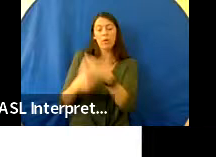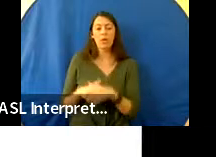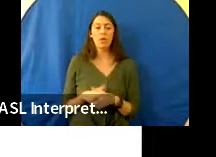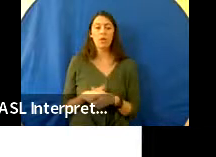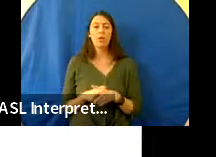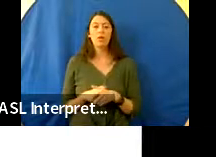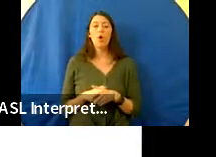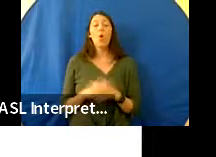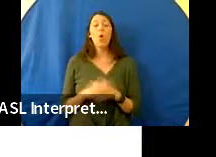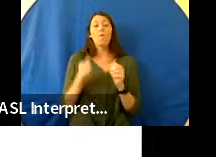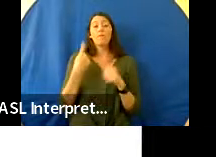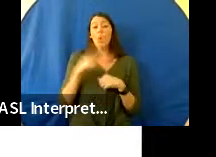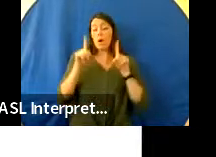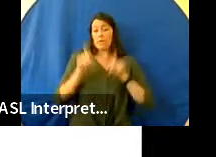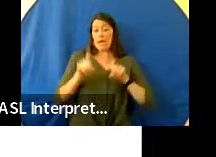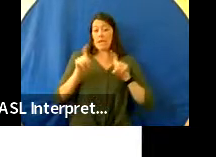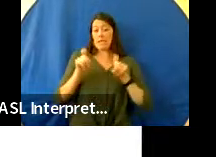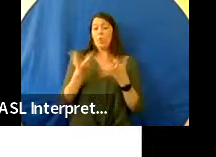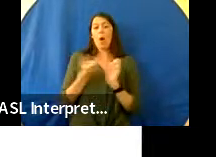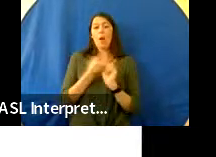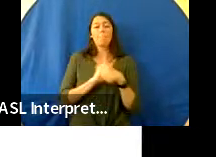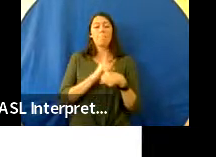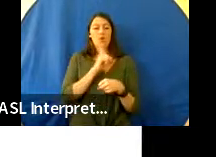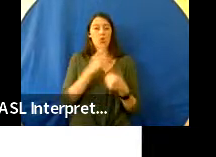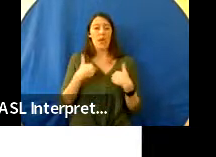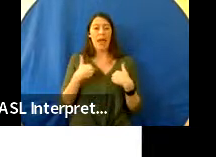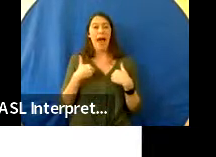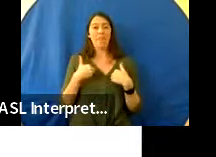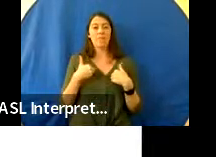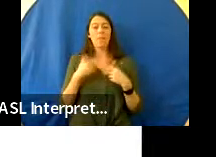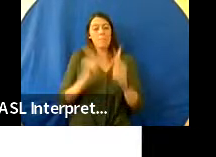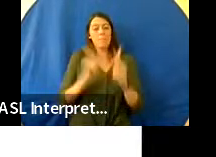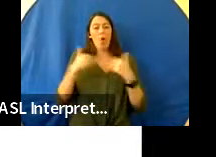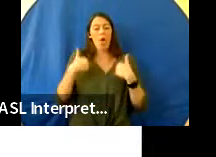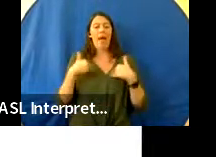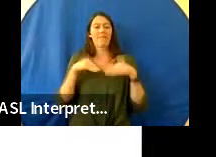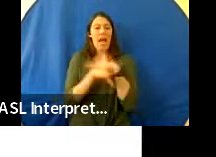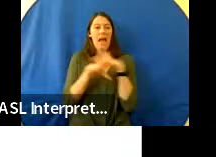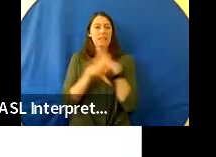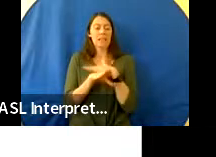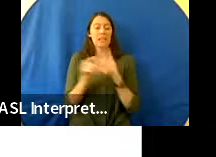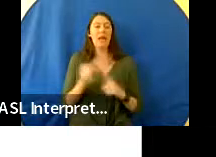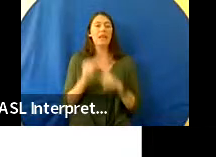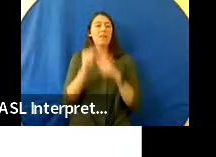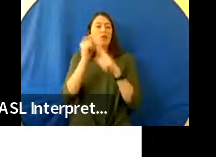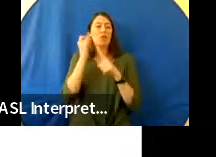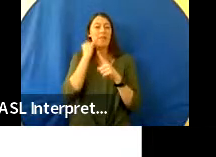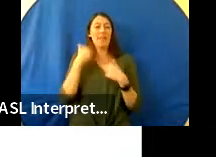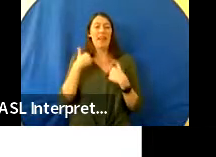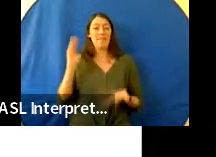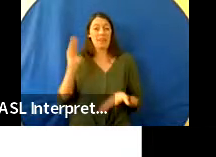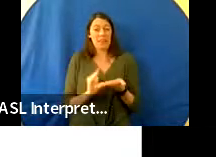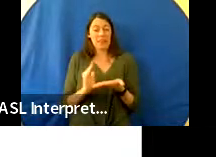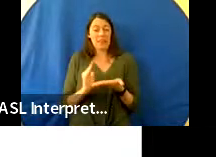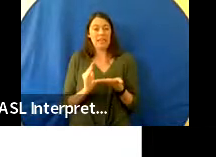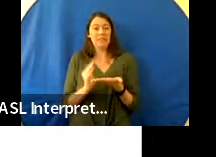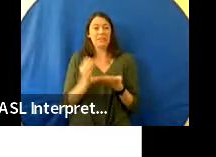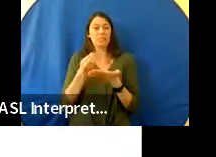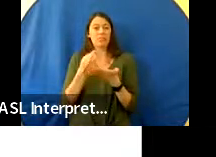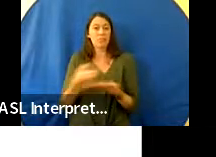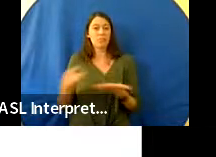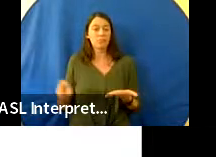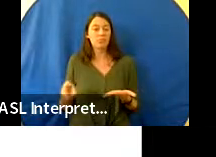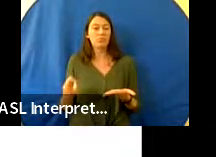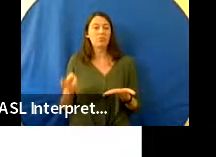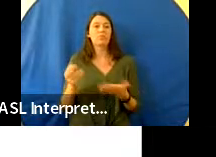provide access, of course, to testing for our communities, especially our lower resource communities, but really also provide guidance in